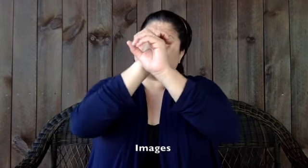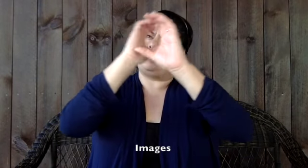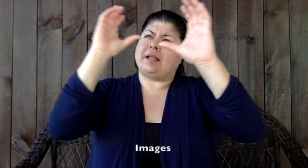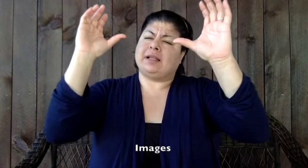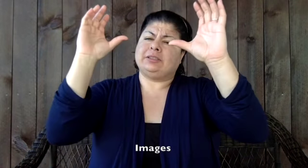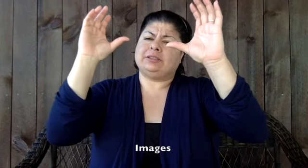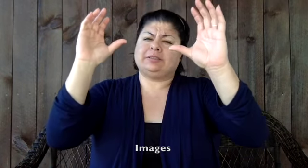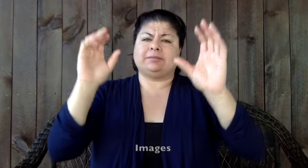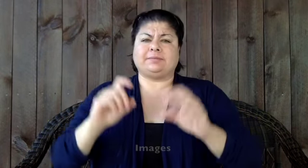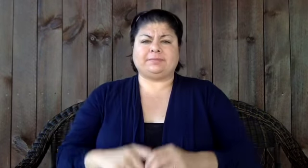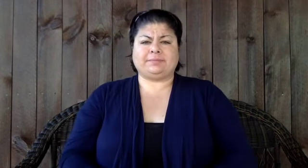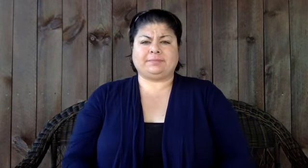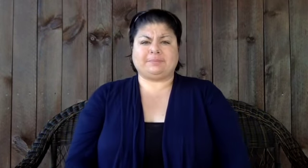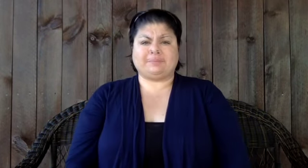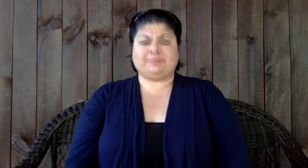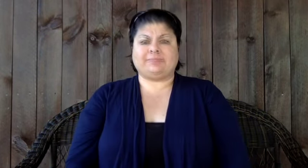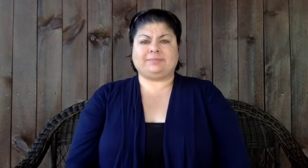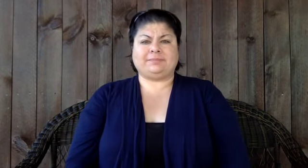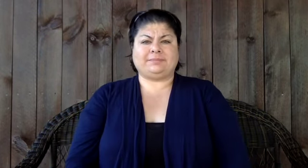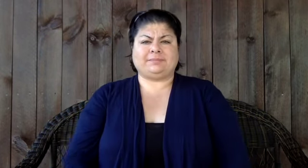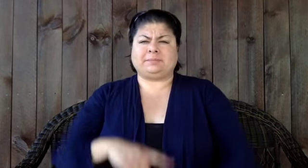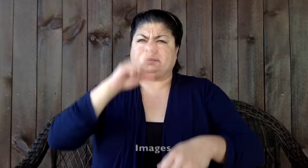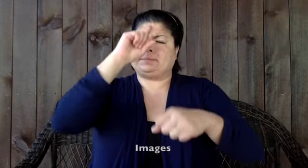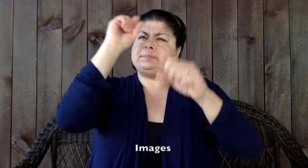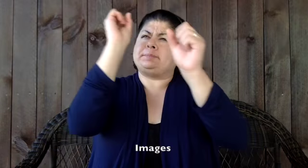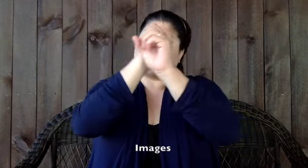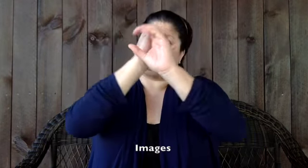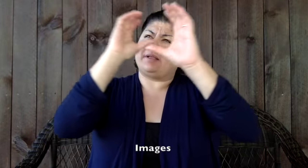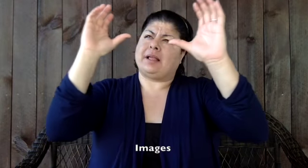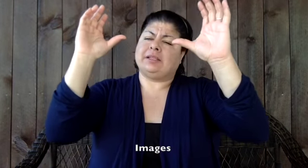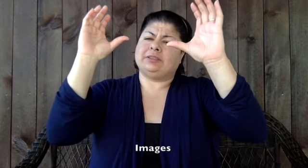Images. Images. Images.